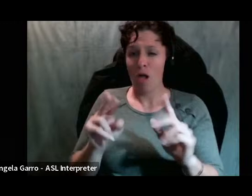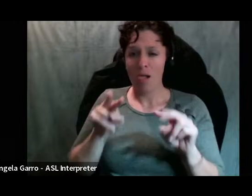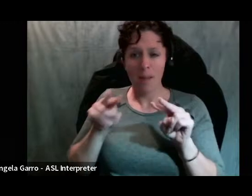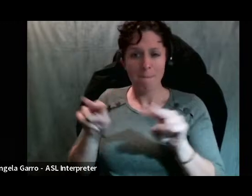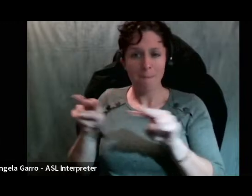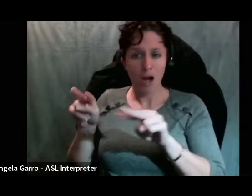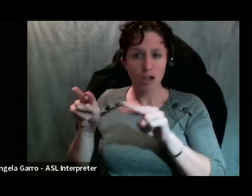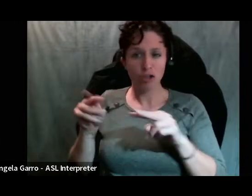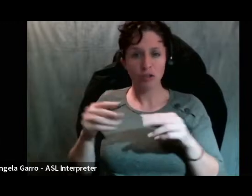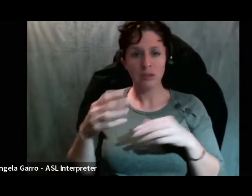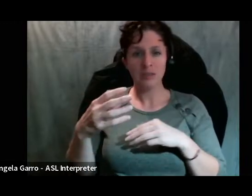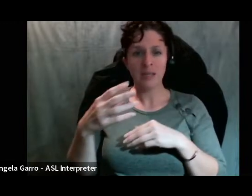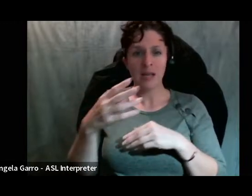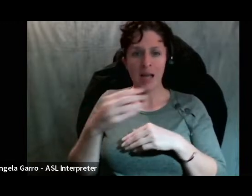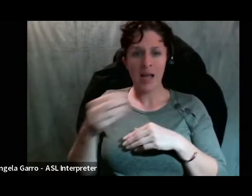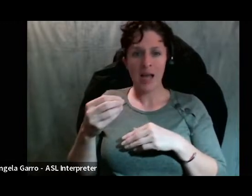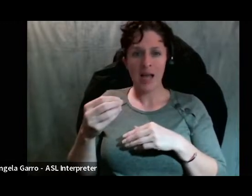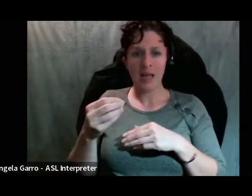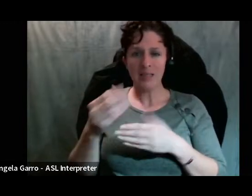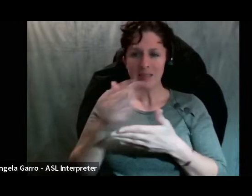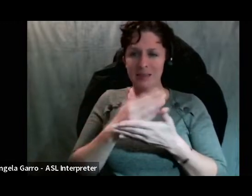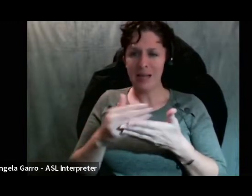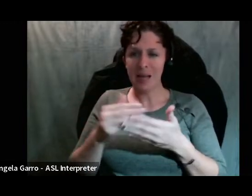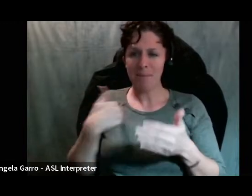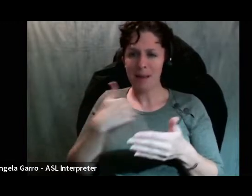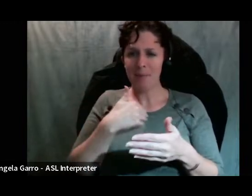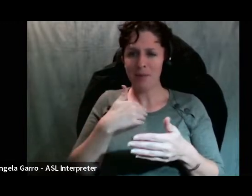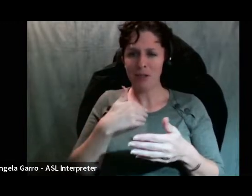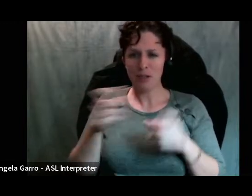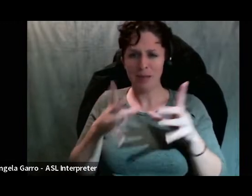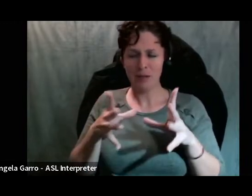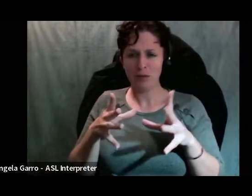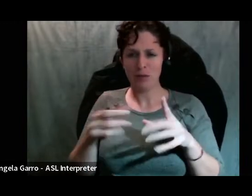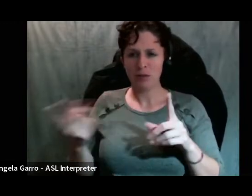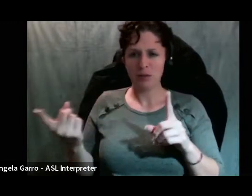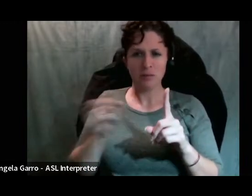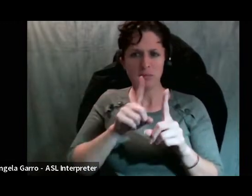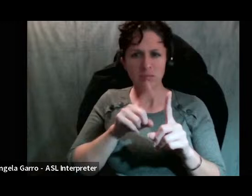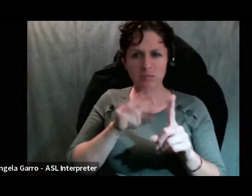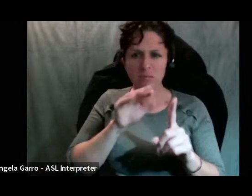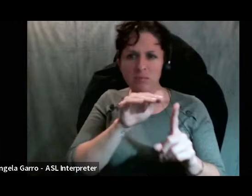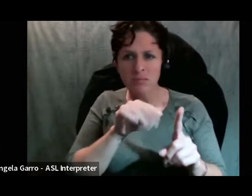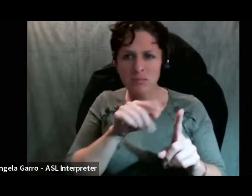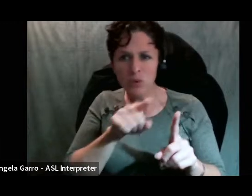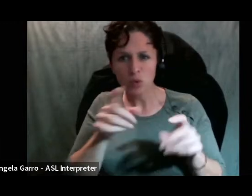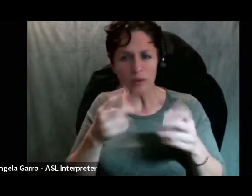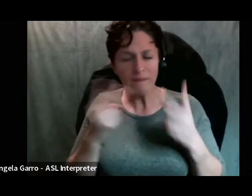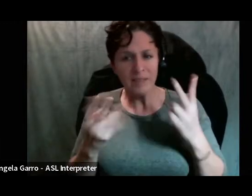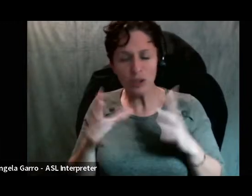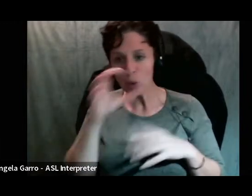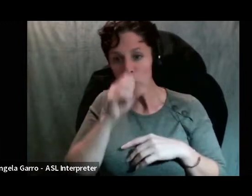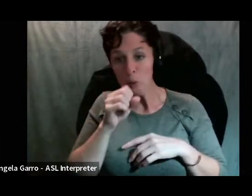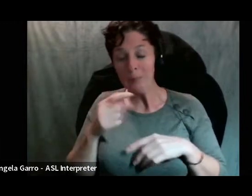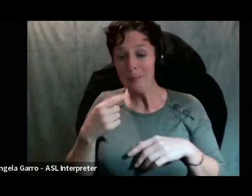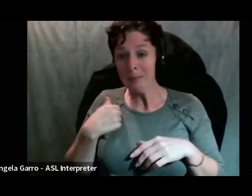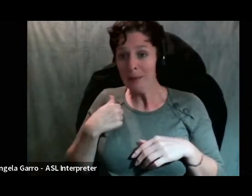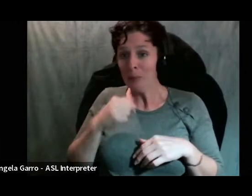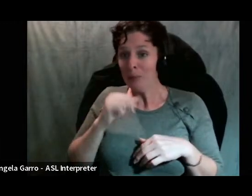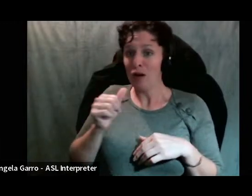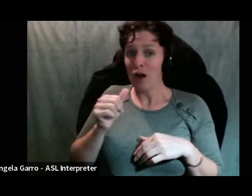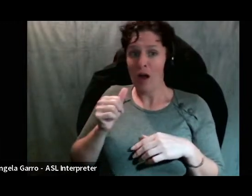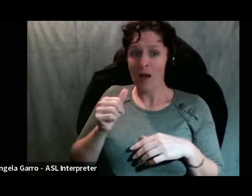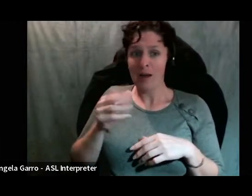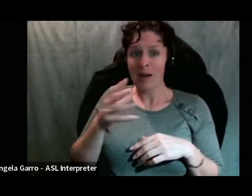and the some members of administration are coming up to us assuming that we are visitors, even though we aren't, and